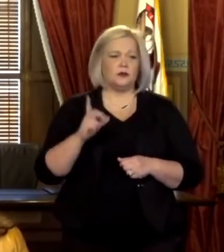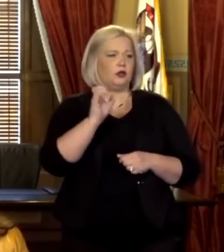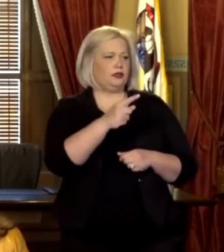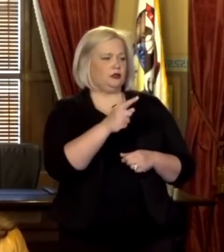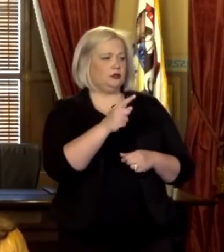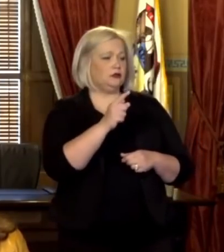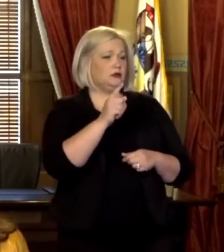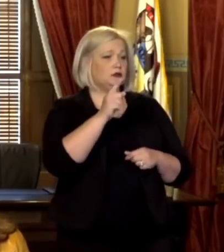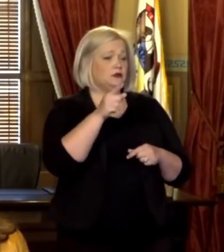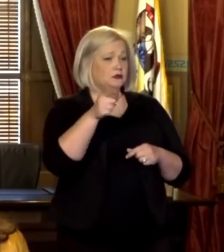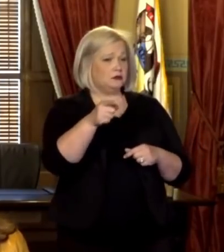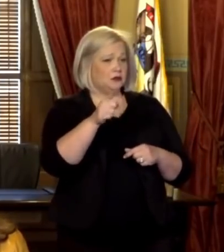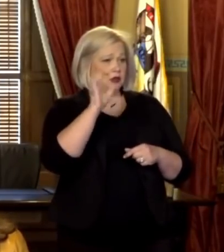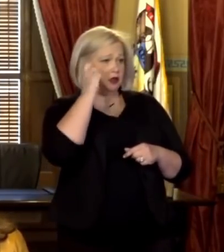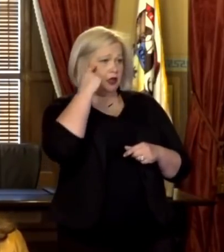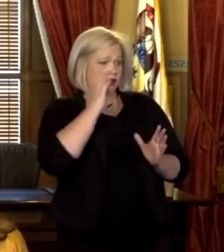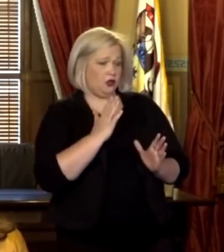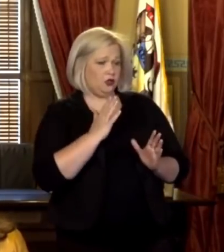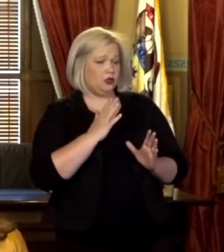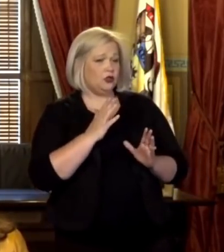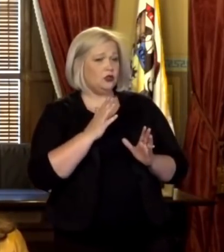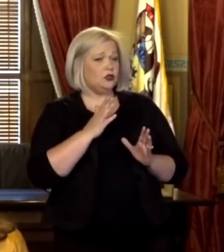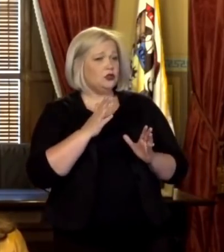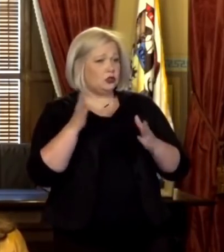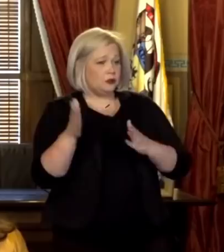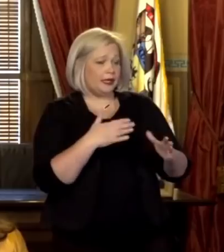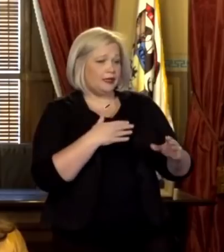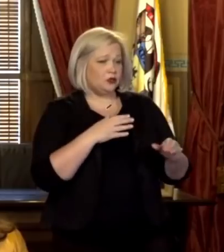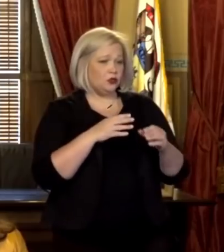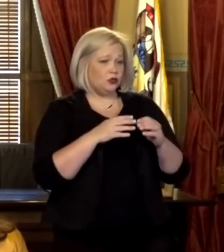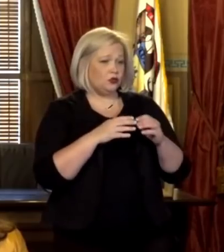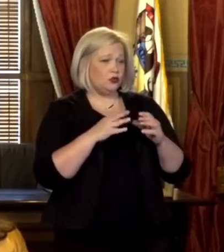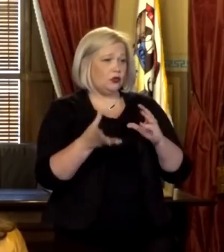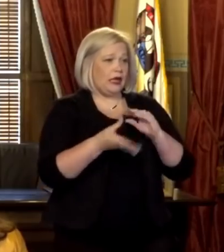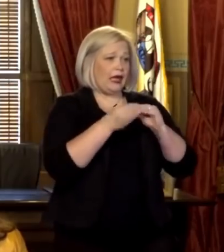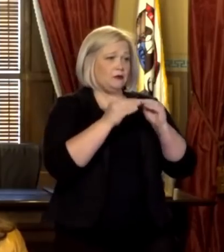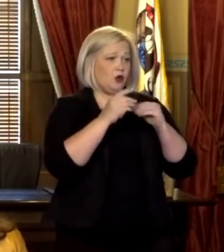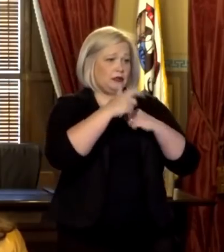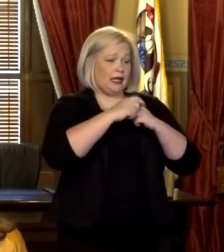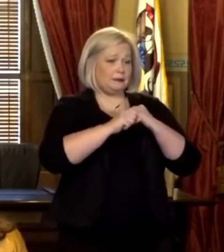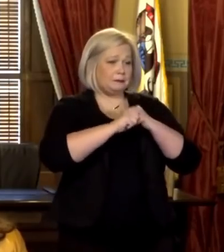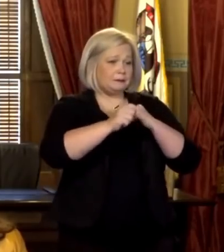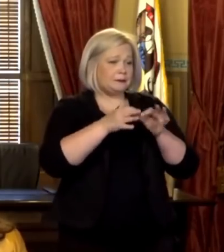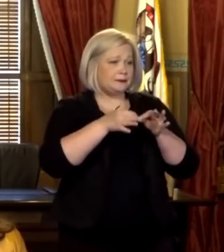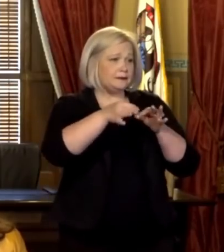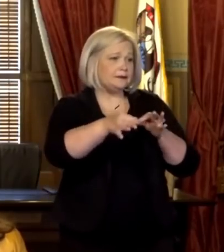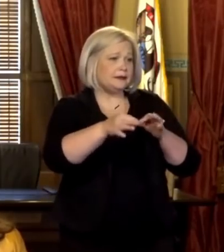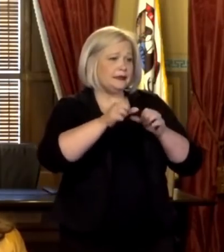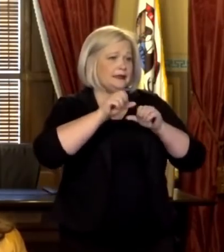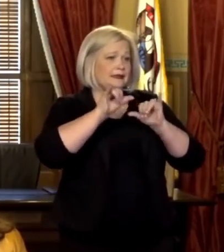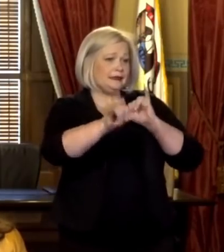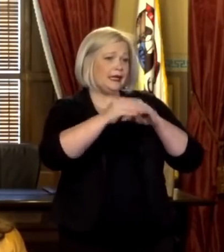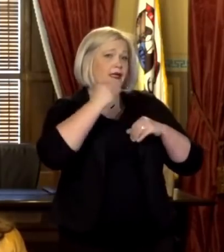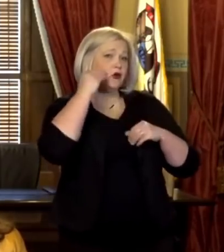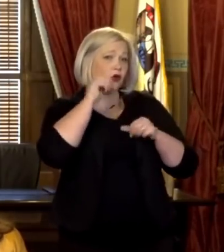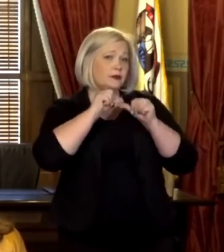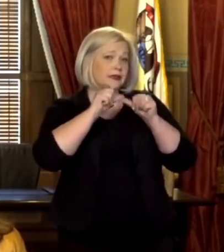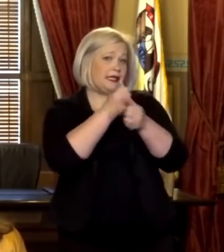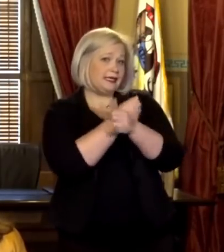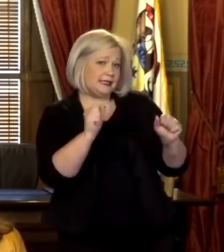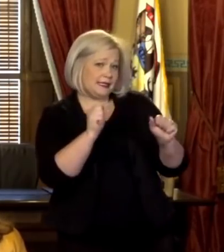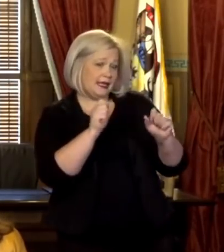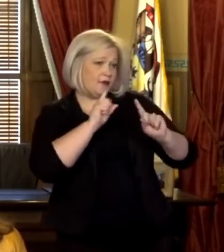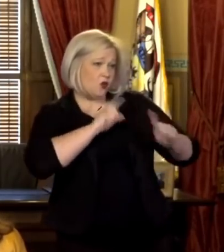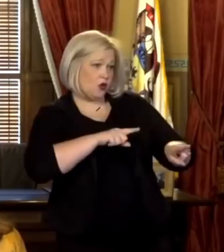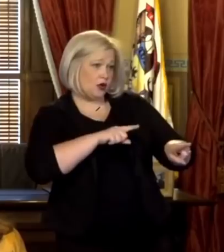Governor, do you plan to extend the stay home, stay safe order? So we are looking at an